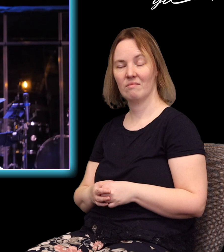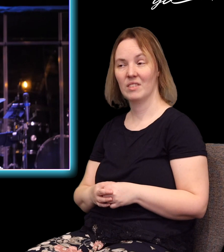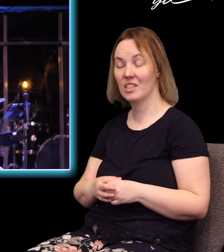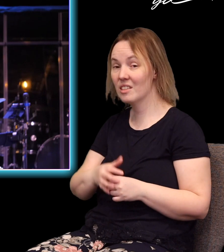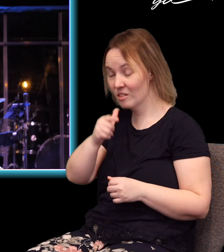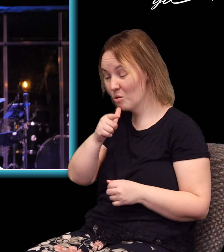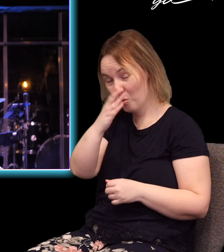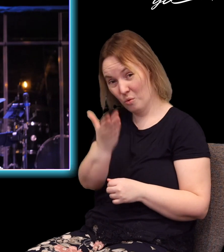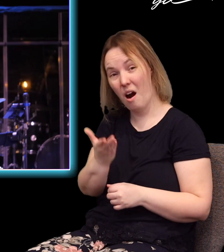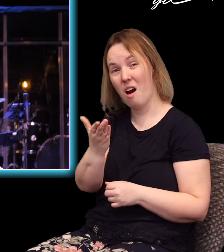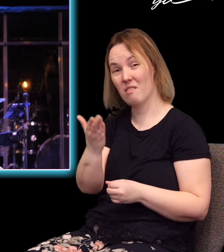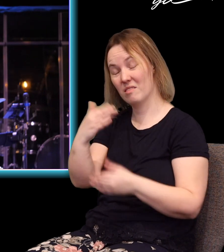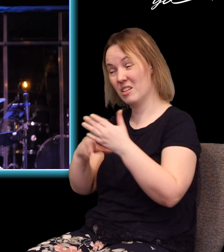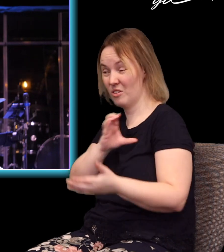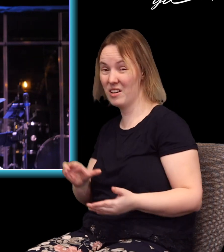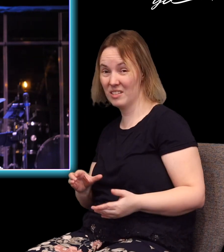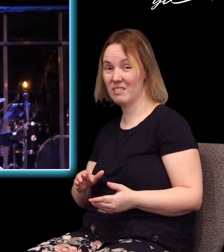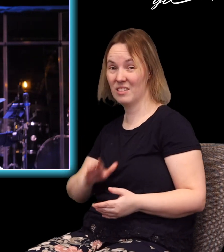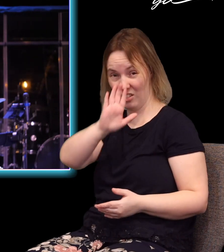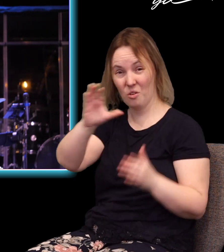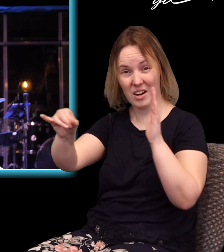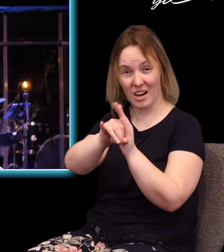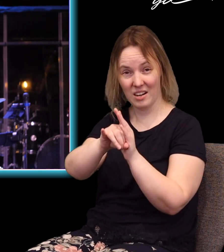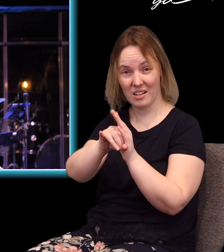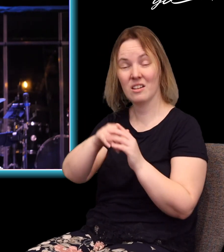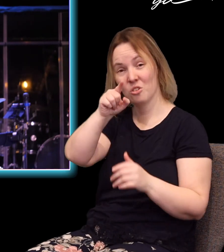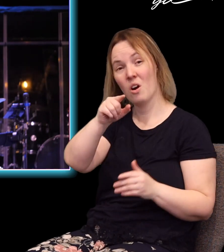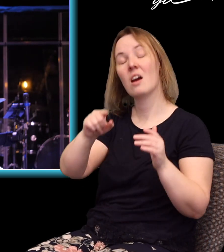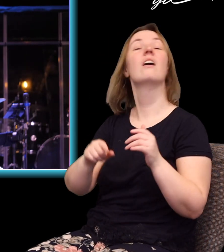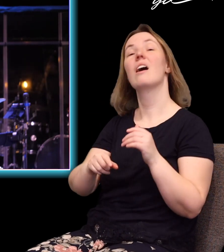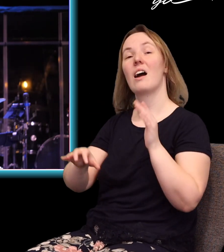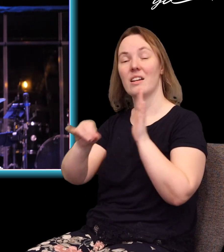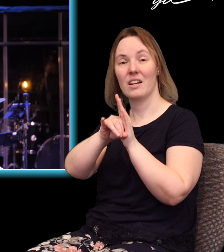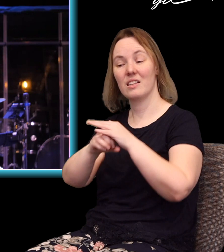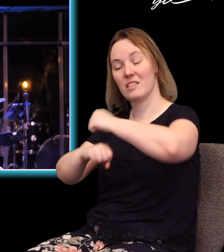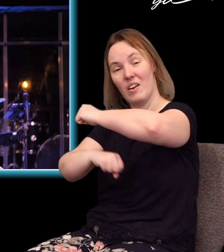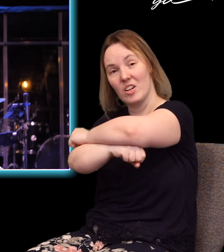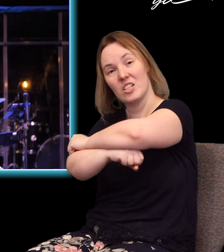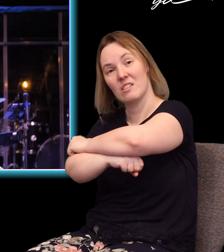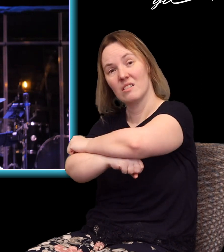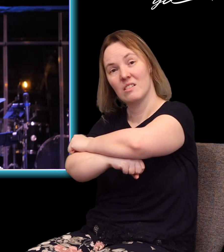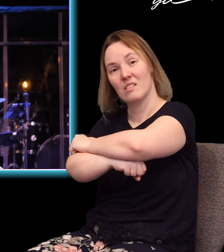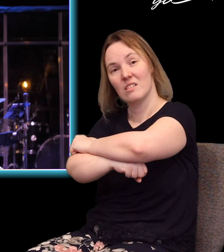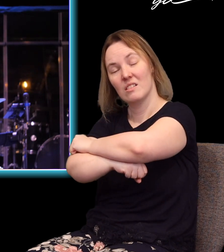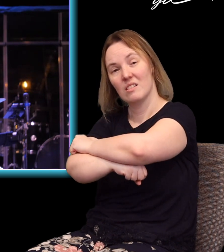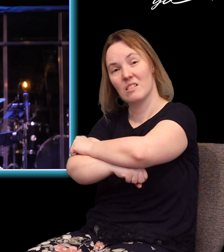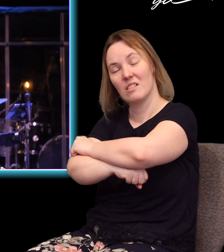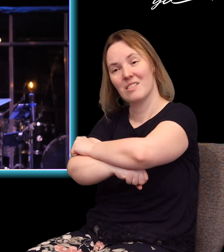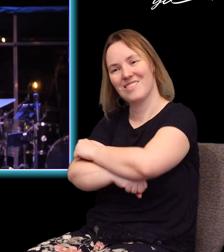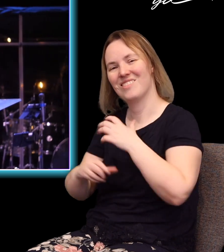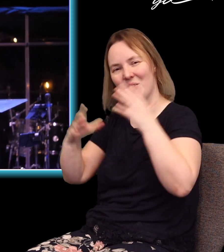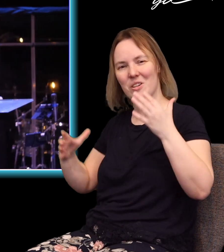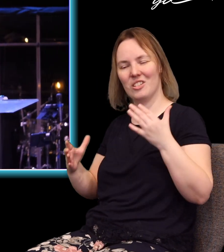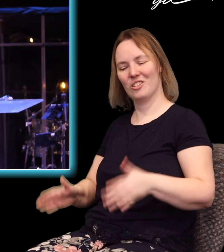This is who you are in Christ. This is your identity. And your identity is the foundation of the measure